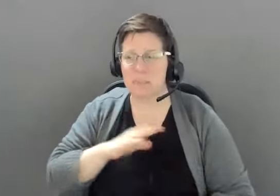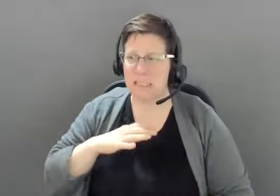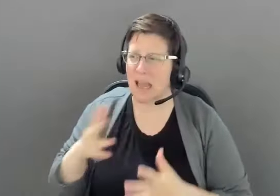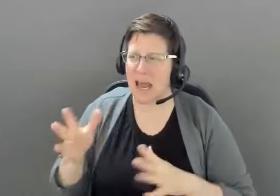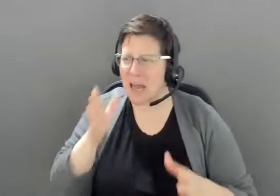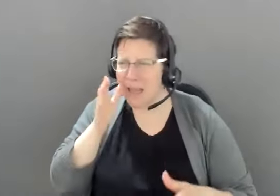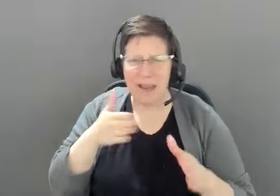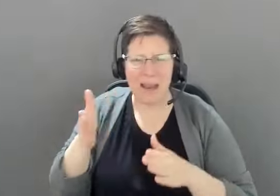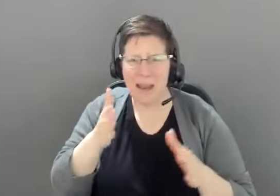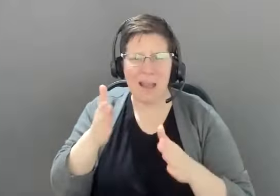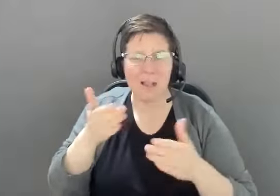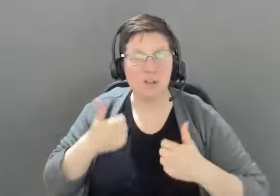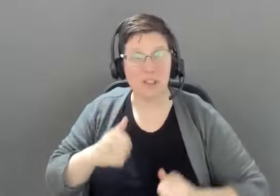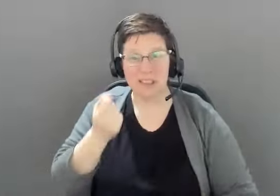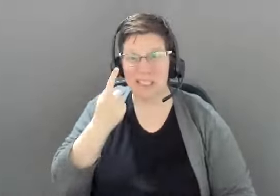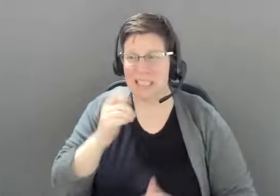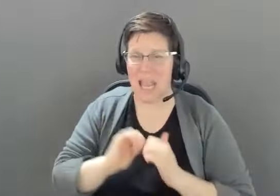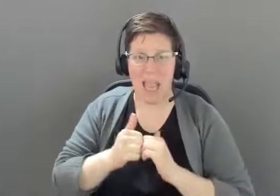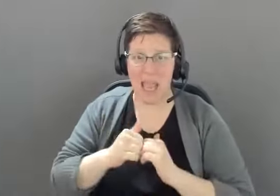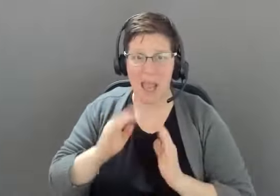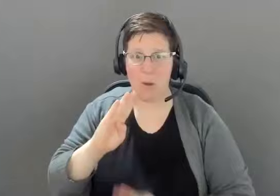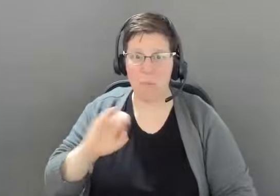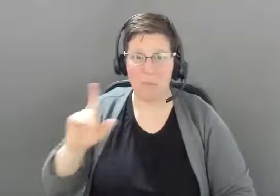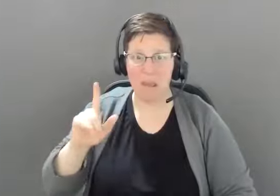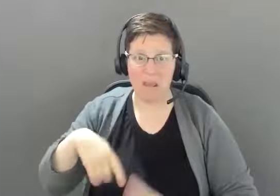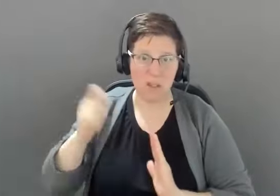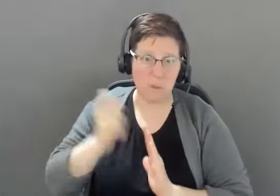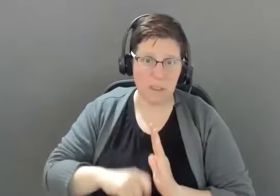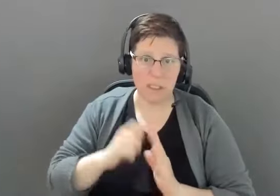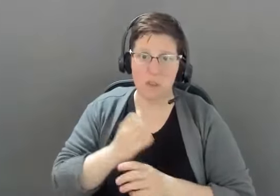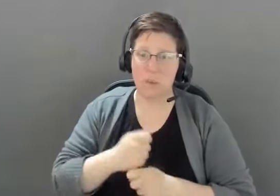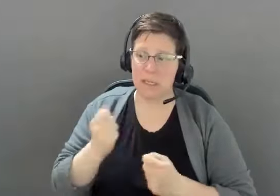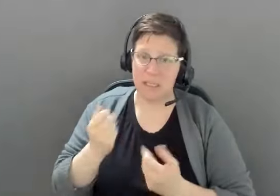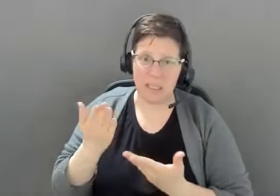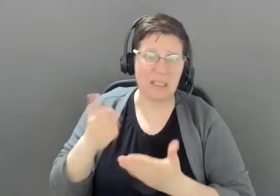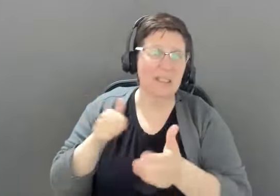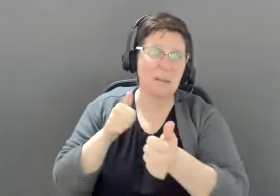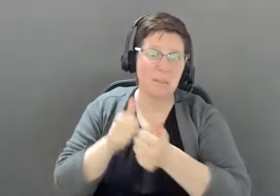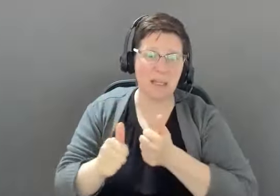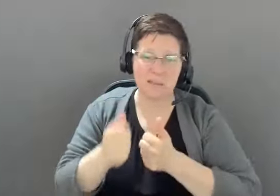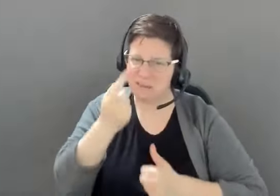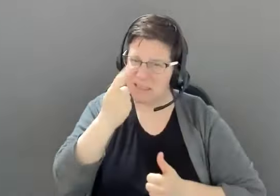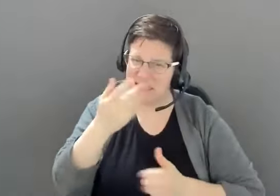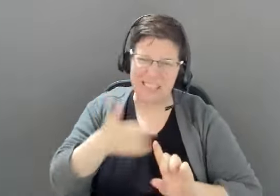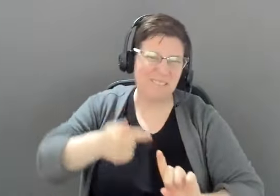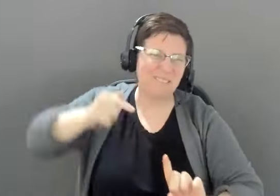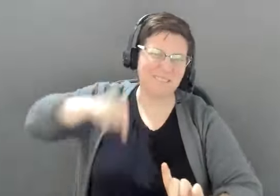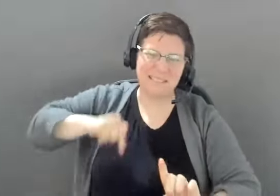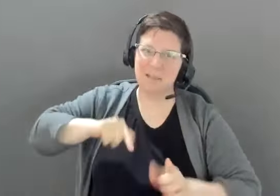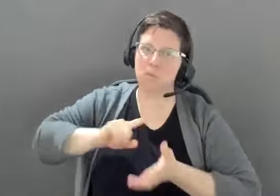actually a bill gets written, created, amended, and then passed. So doing the research was so important. And there are some resources